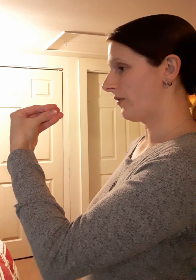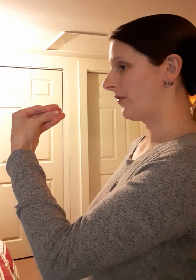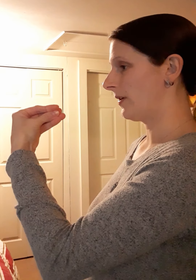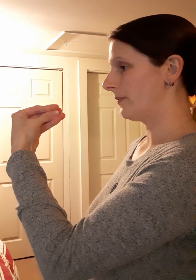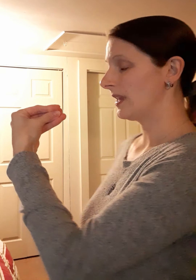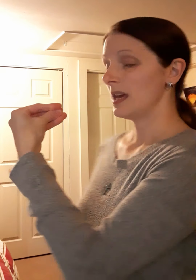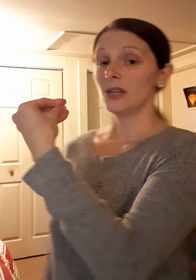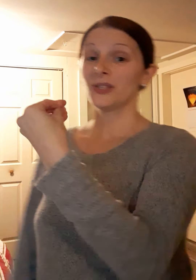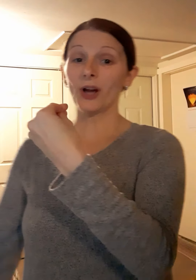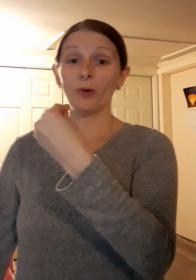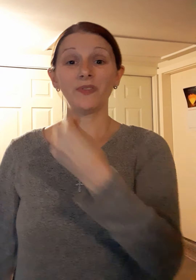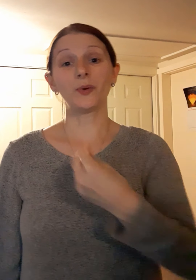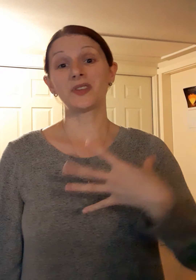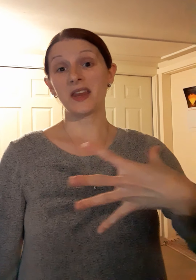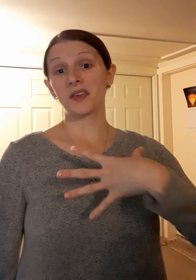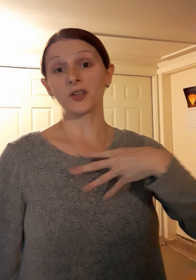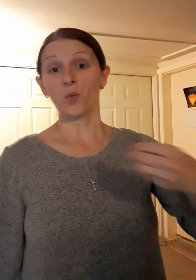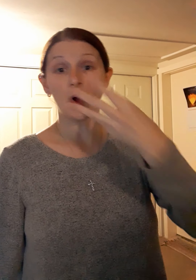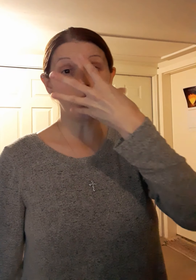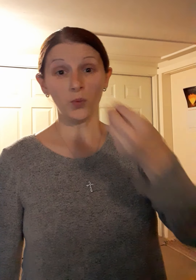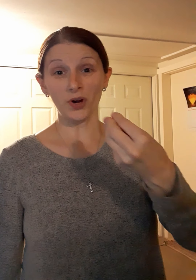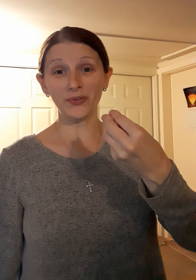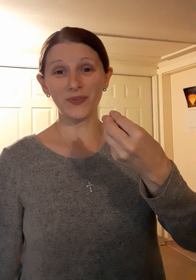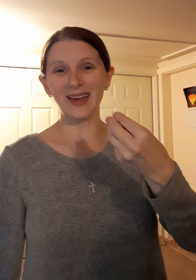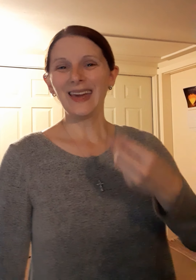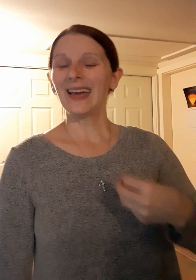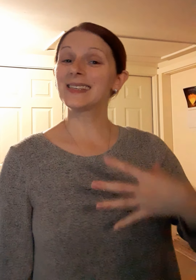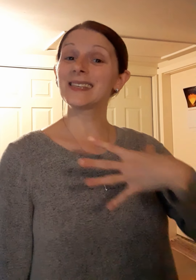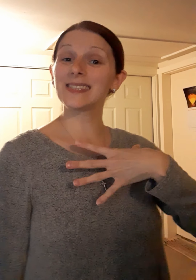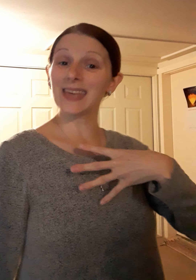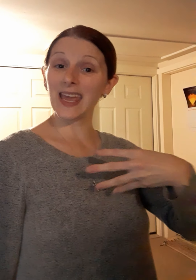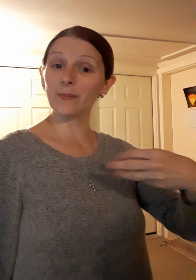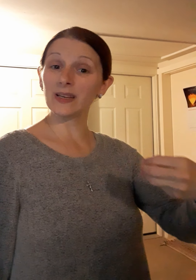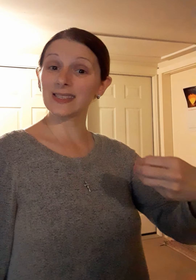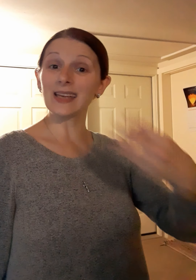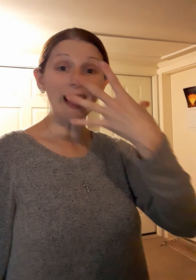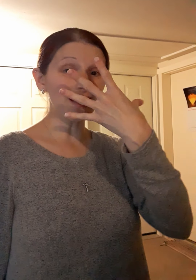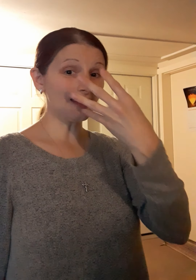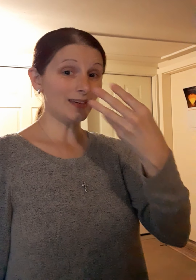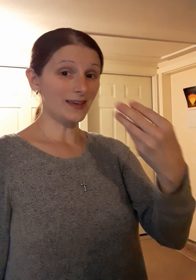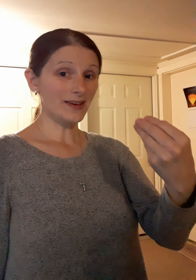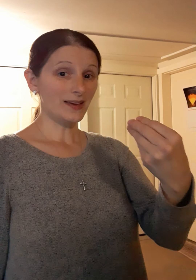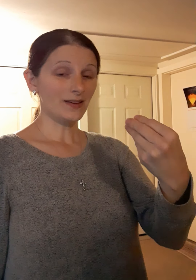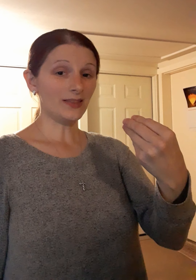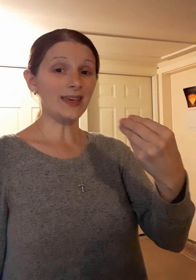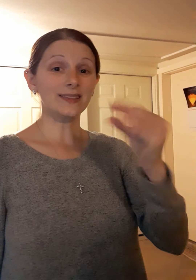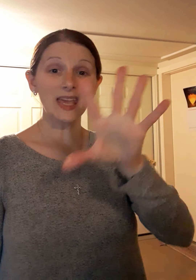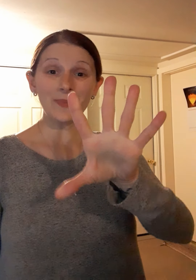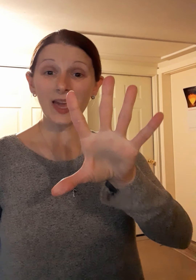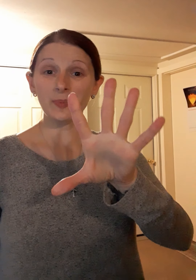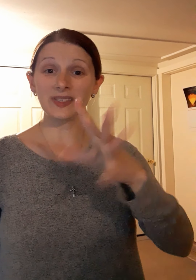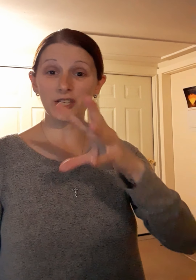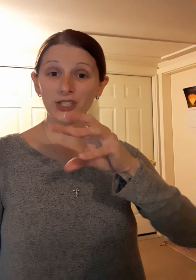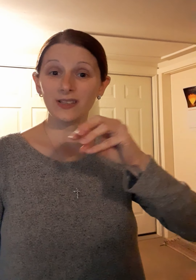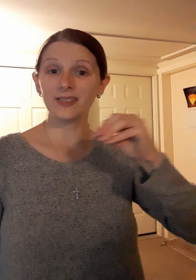Woof. So, if you were signing it's a white woof, it's the same sign, like same hand position,